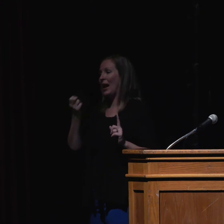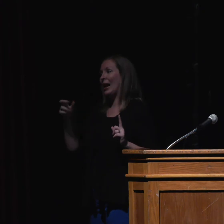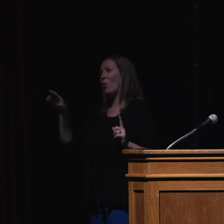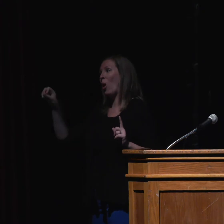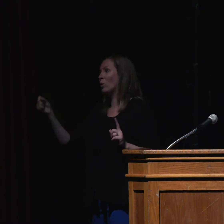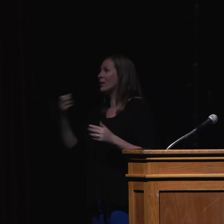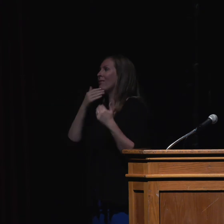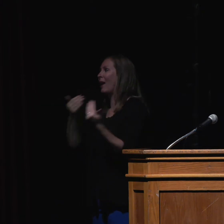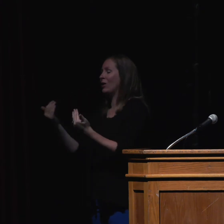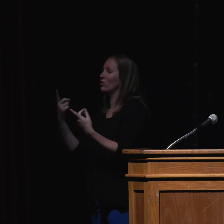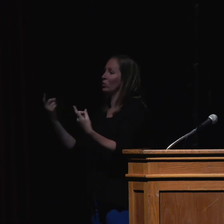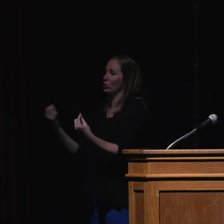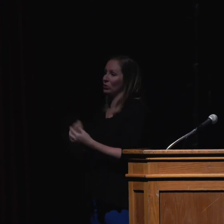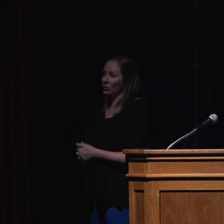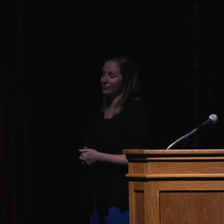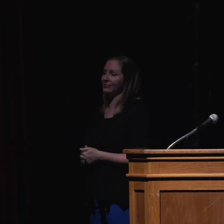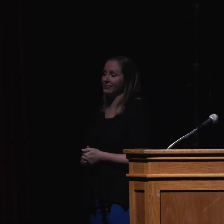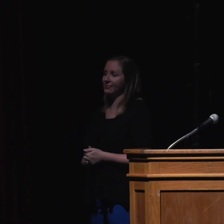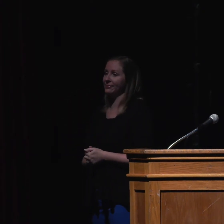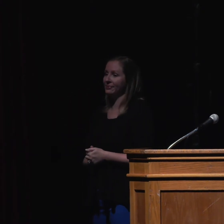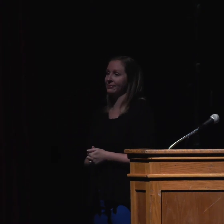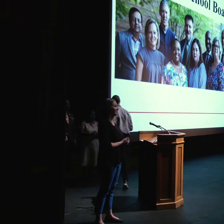much for what you do.